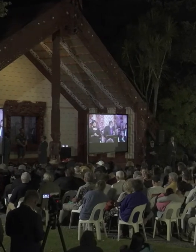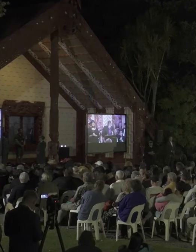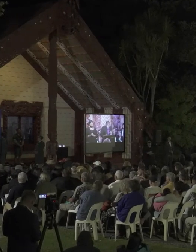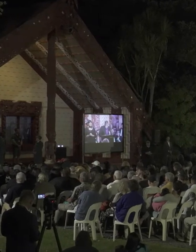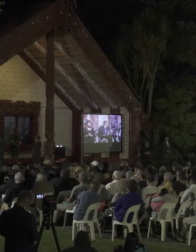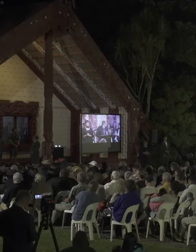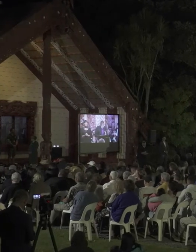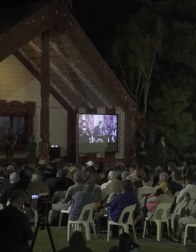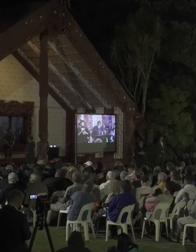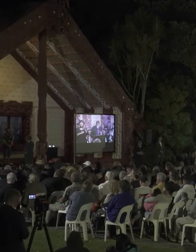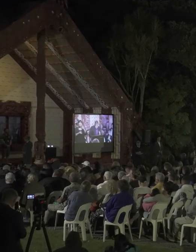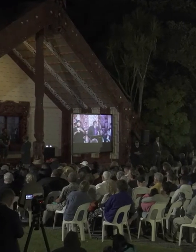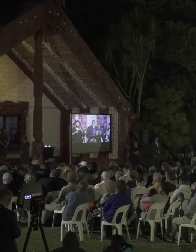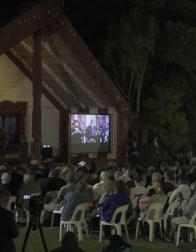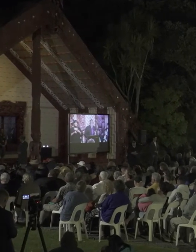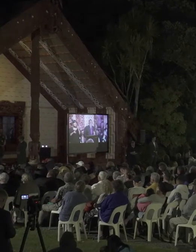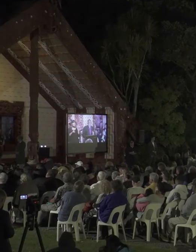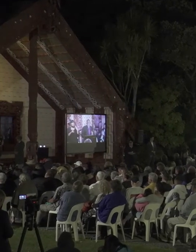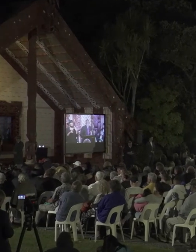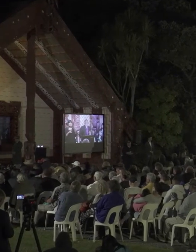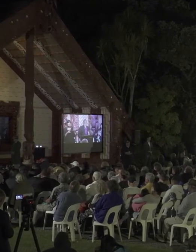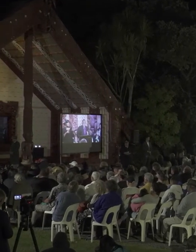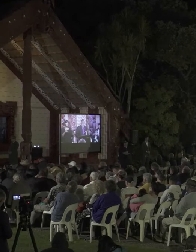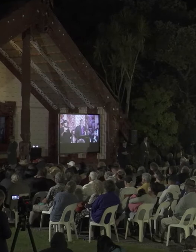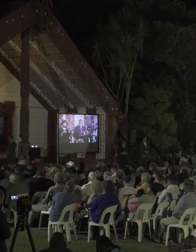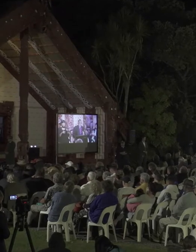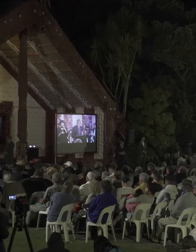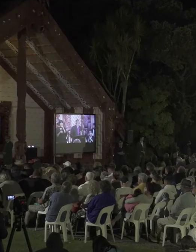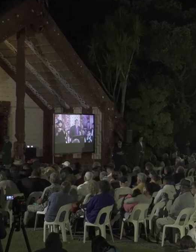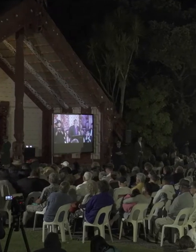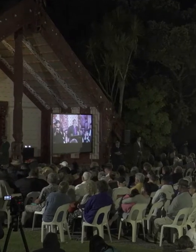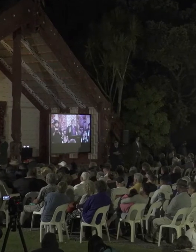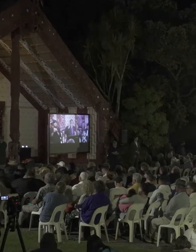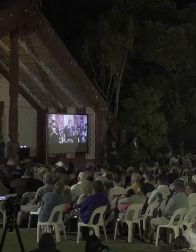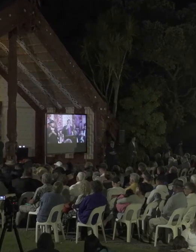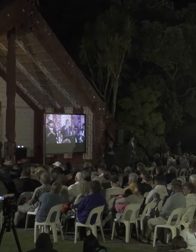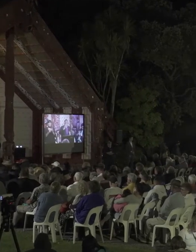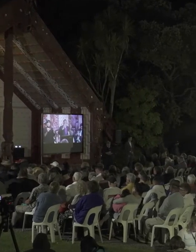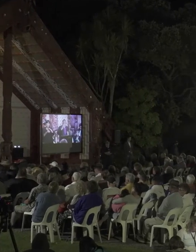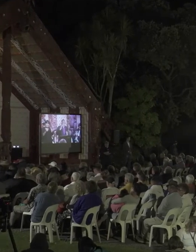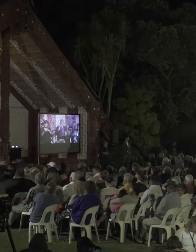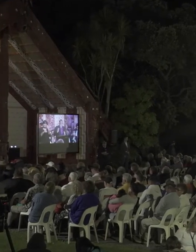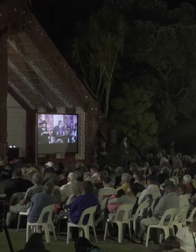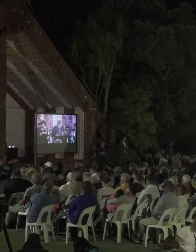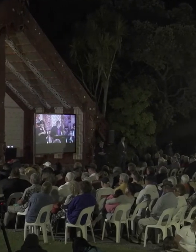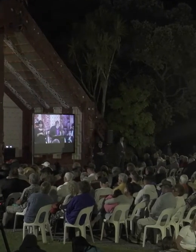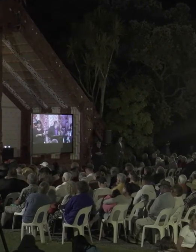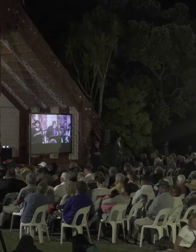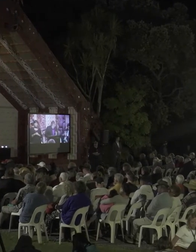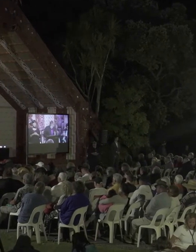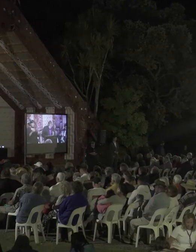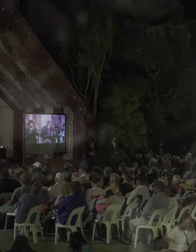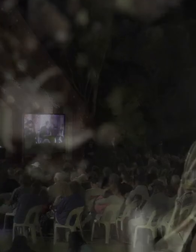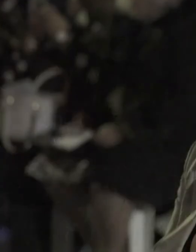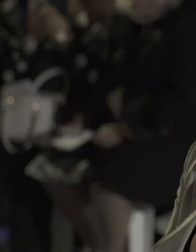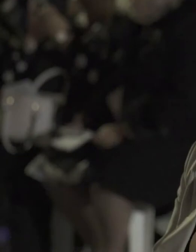Fire and Emergency New Zealand National Commander Kerry Gregory will conclude. Following that, it shall then